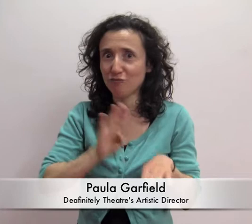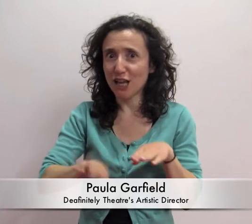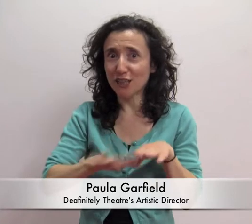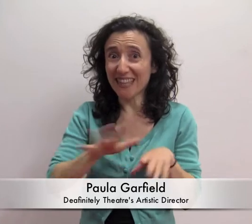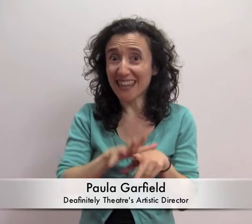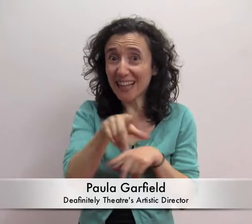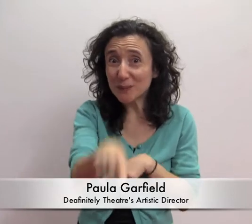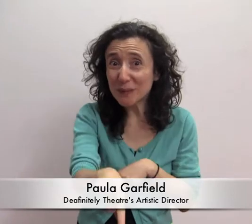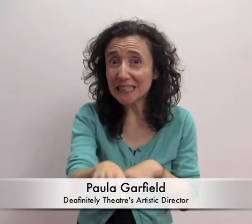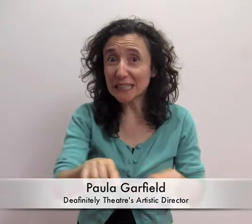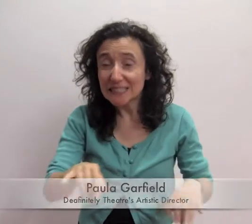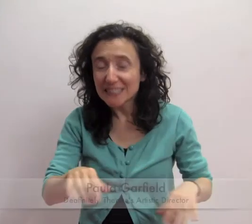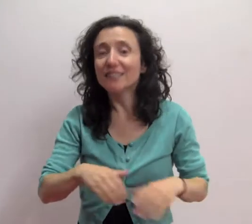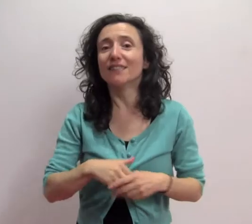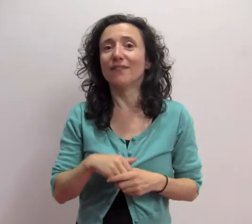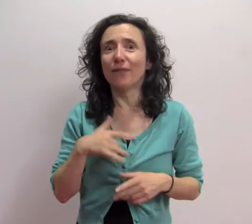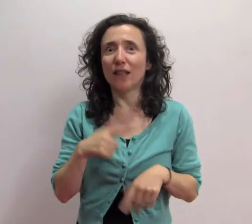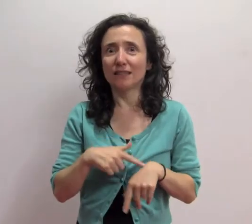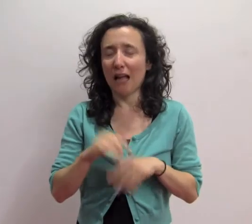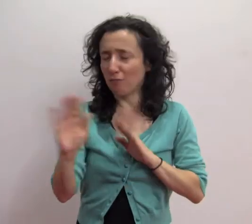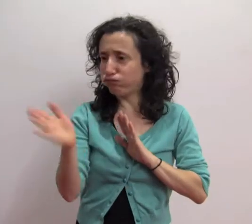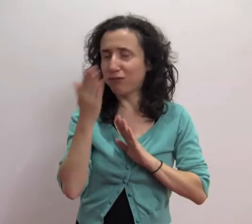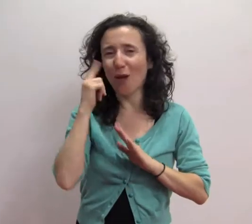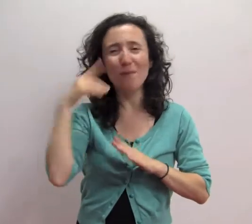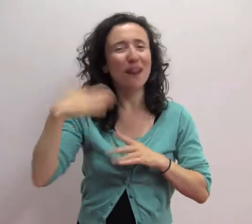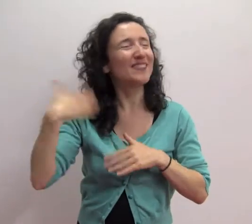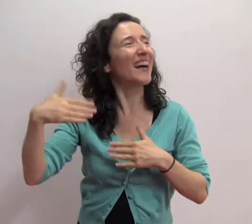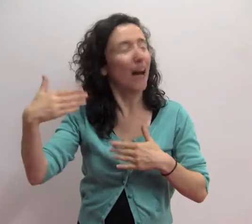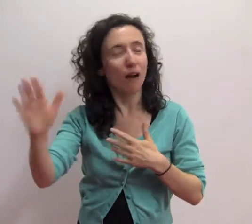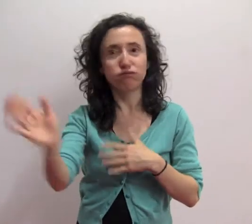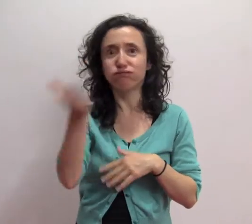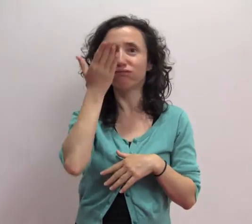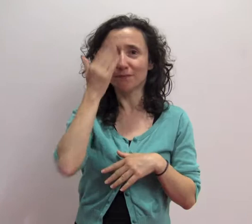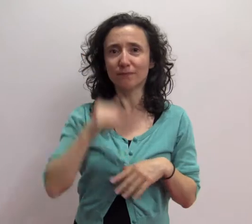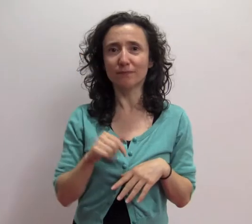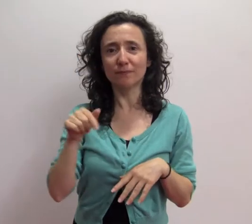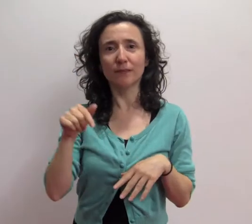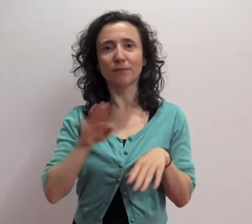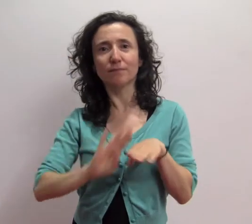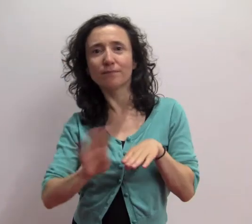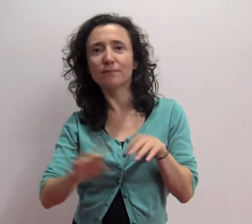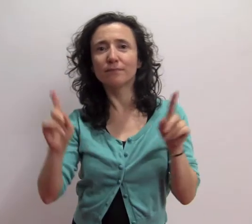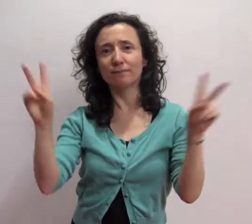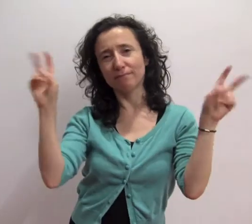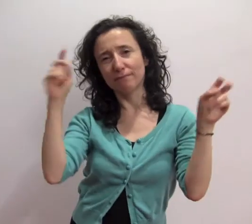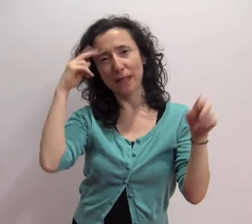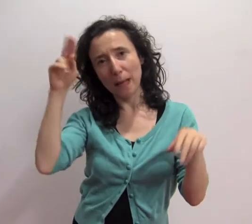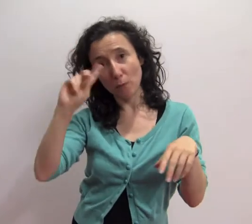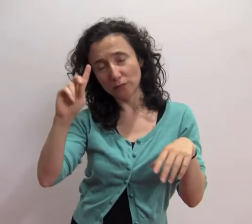I'm quite nervous because we're starting rehearsals next week. I thought we had plenty of time, but it's actually come on us really, really